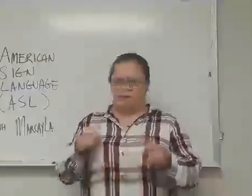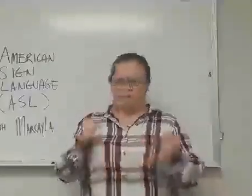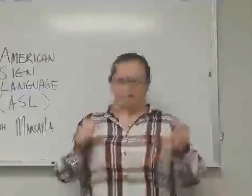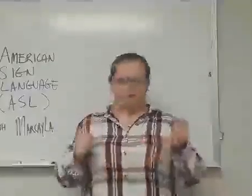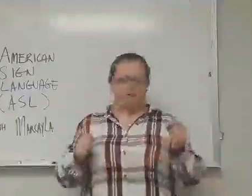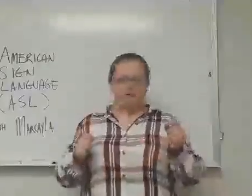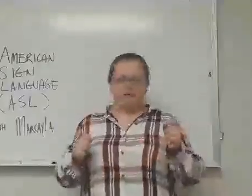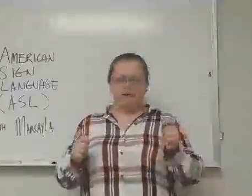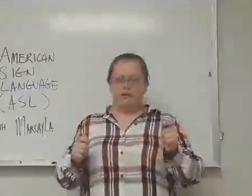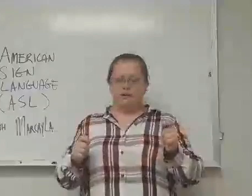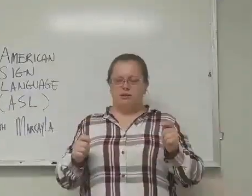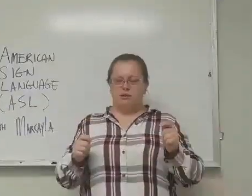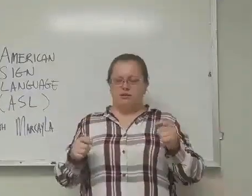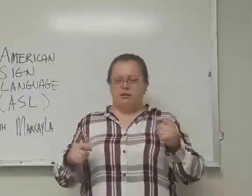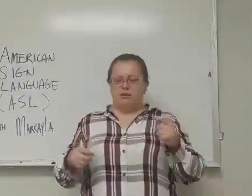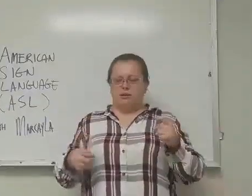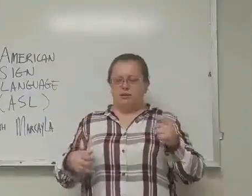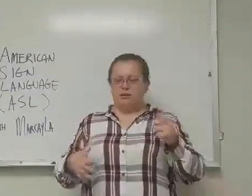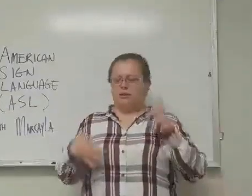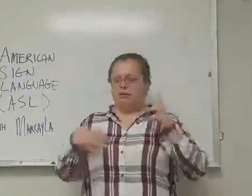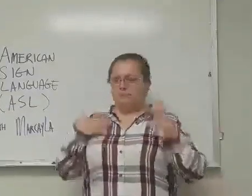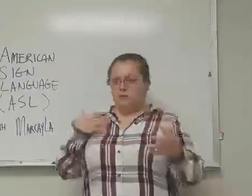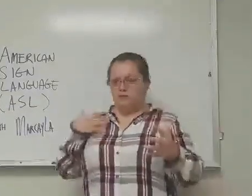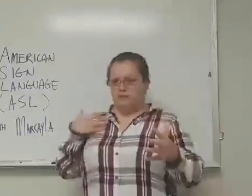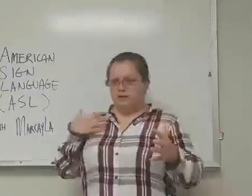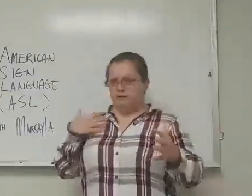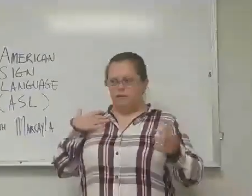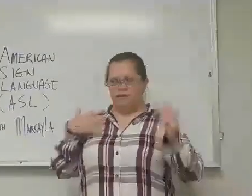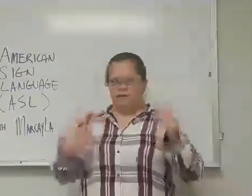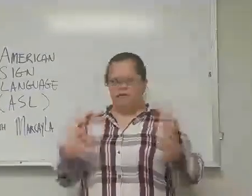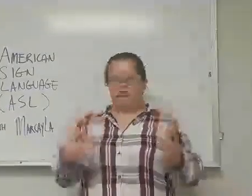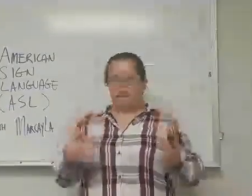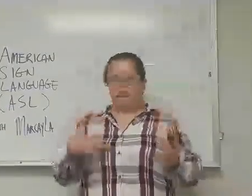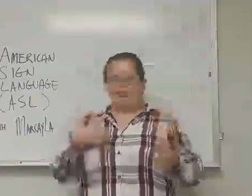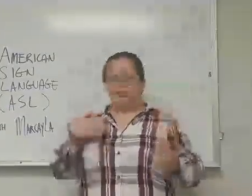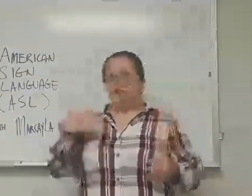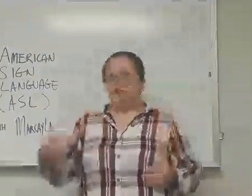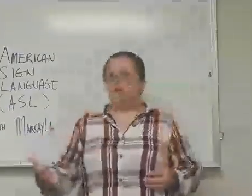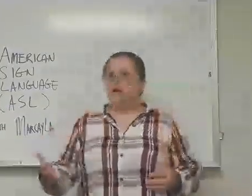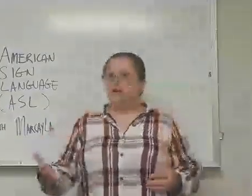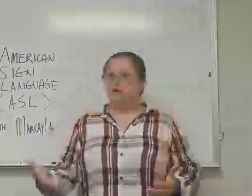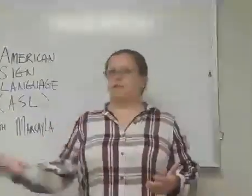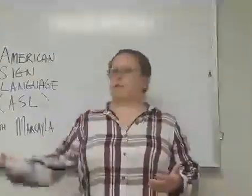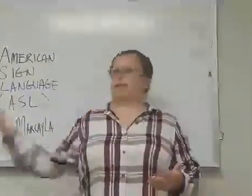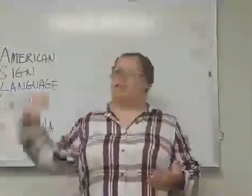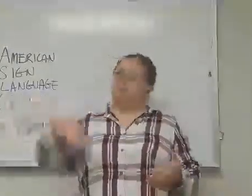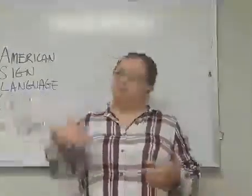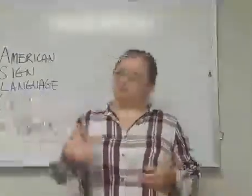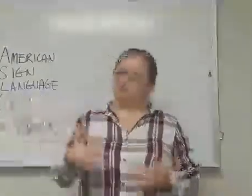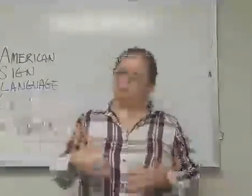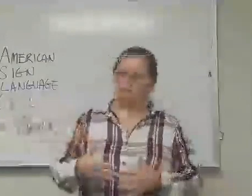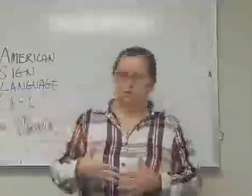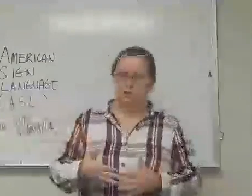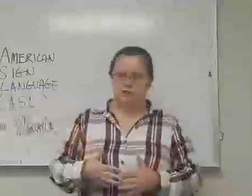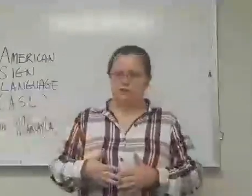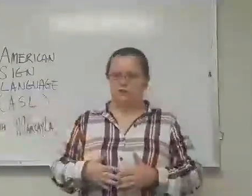were like, because I originally started learning sign language in Colorado, and then when I moved here to